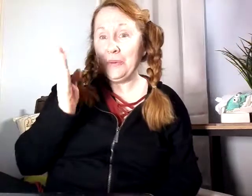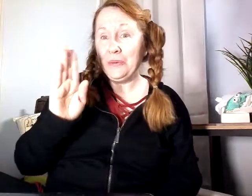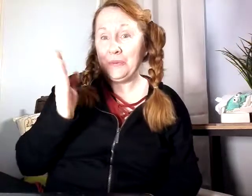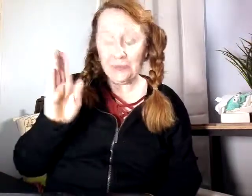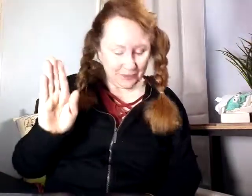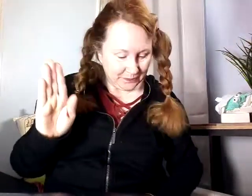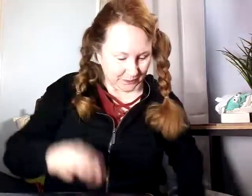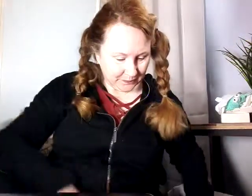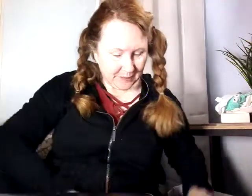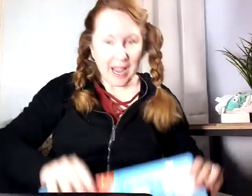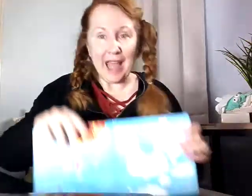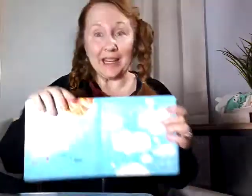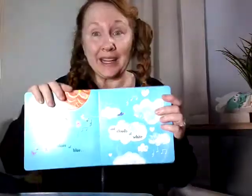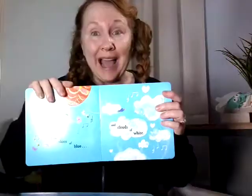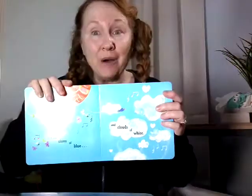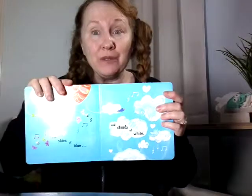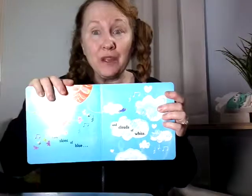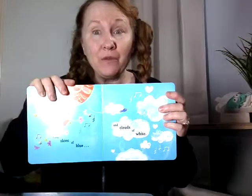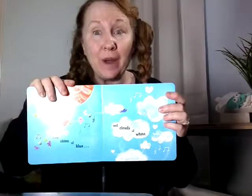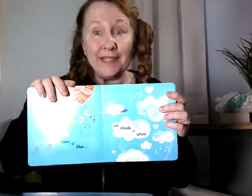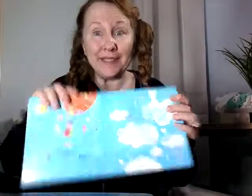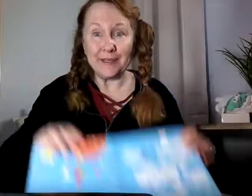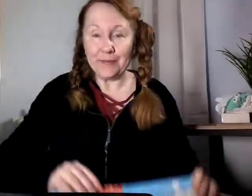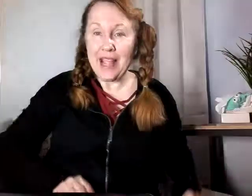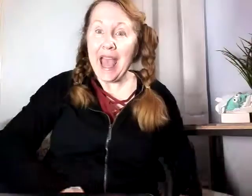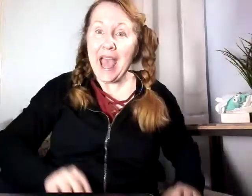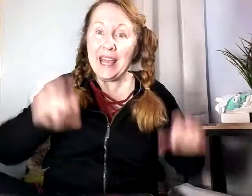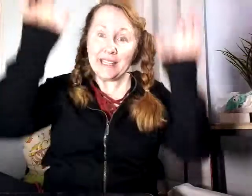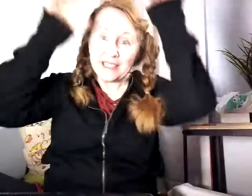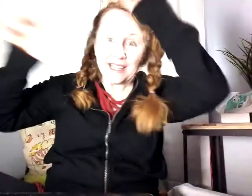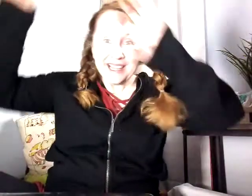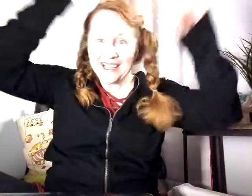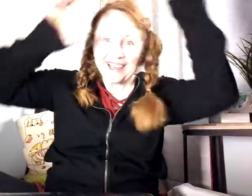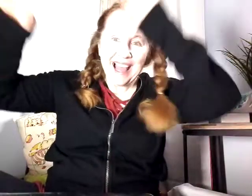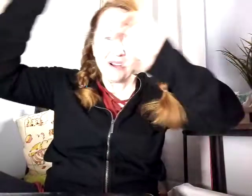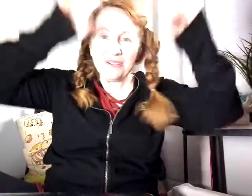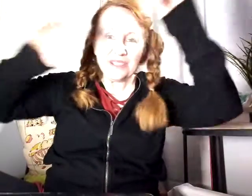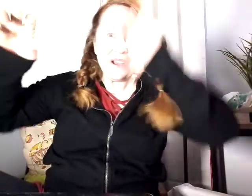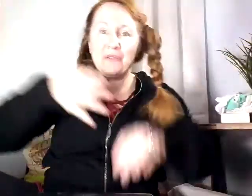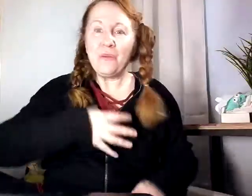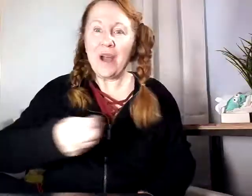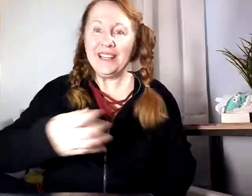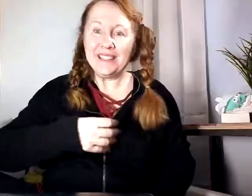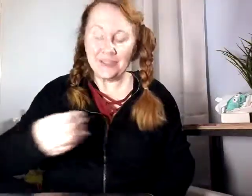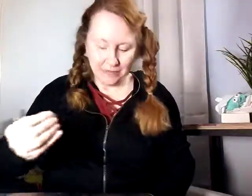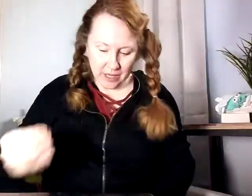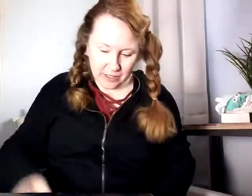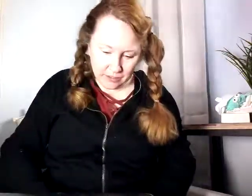blue and clouds of white and clouds of white. So